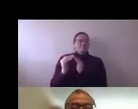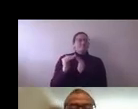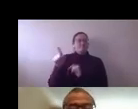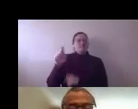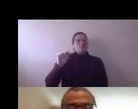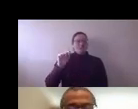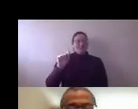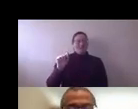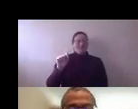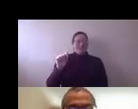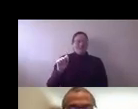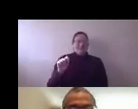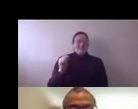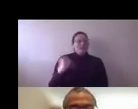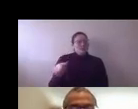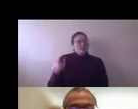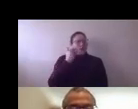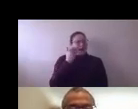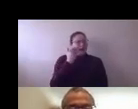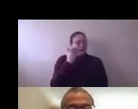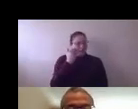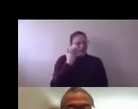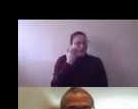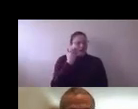UTK are very much aware of the U.S.